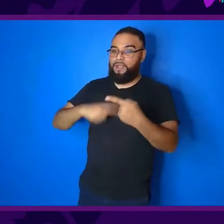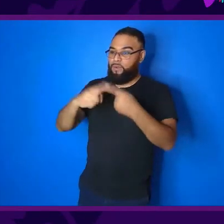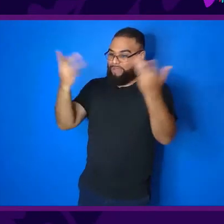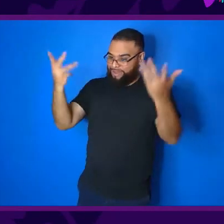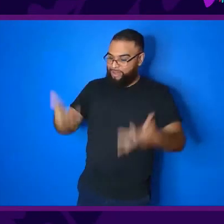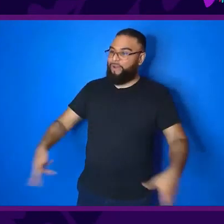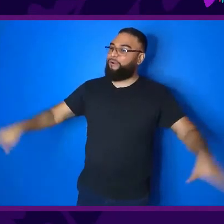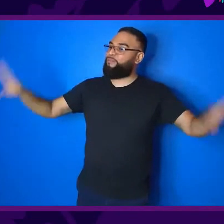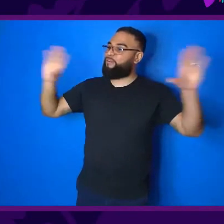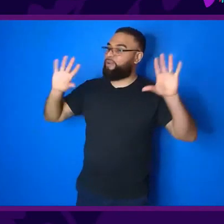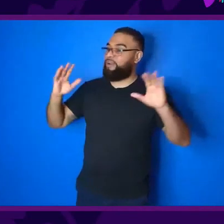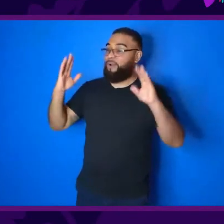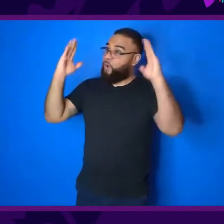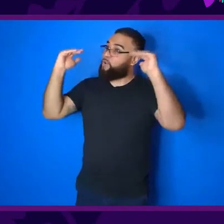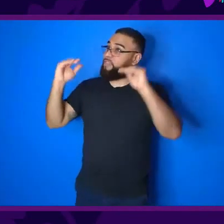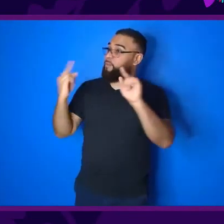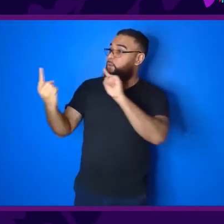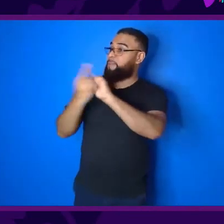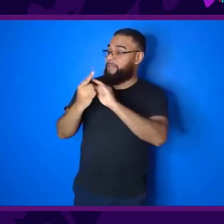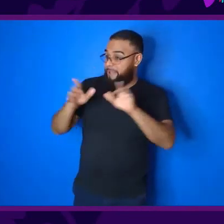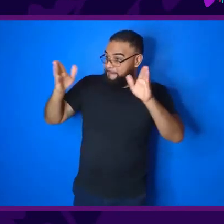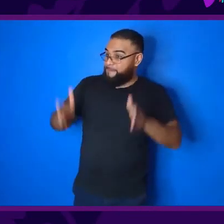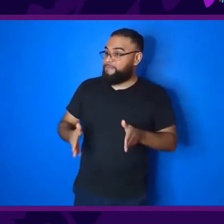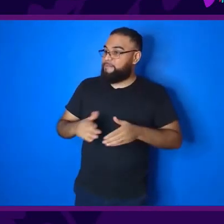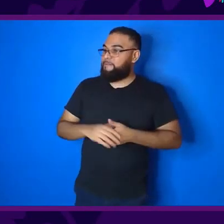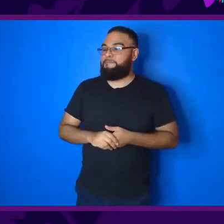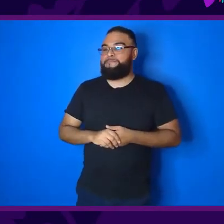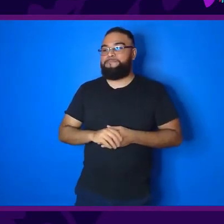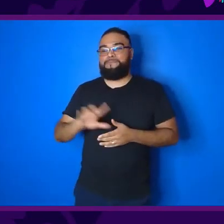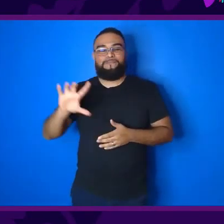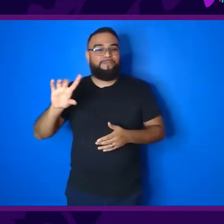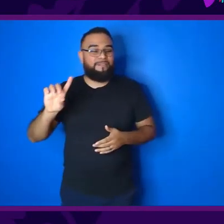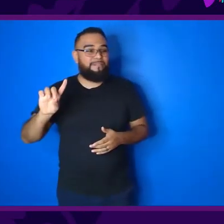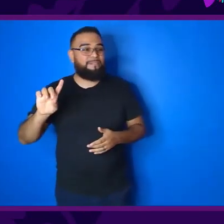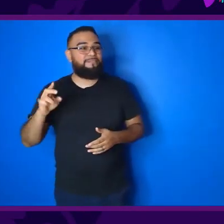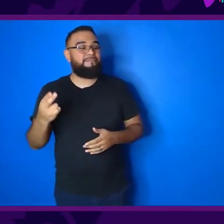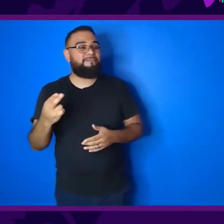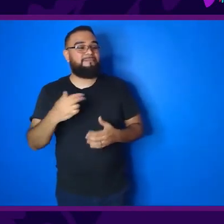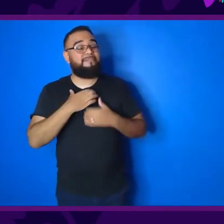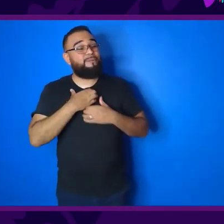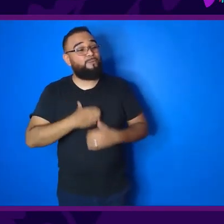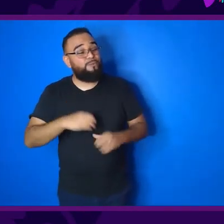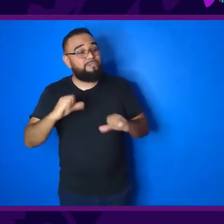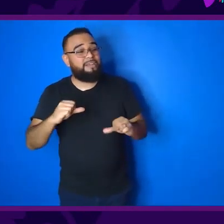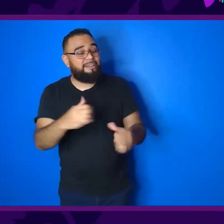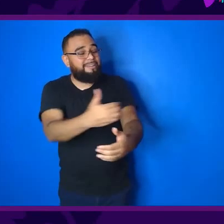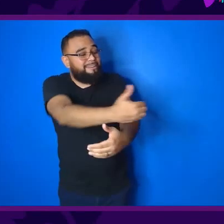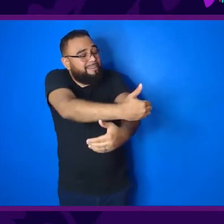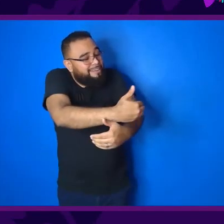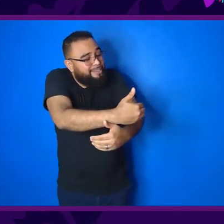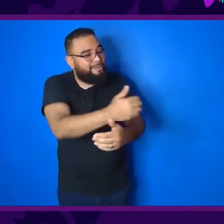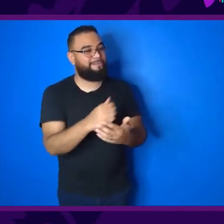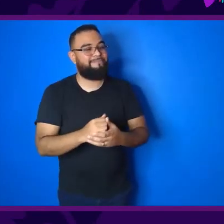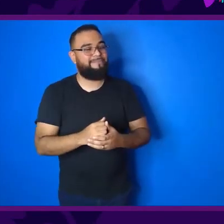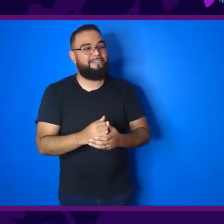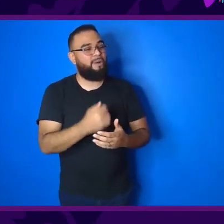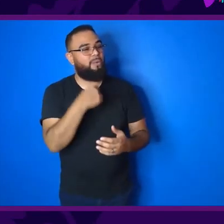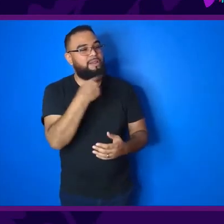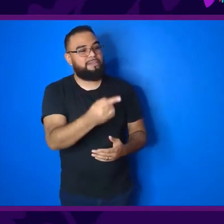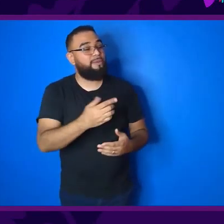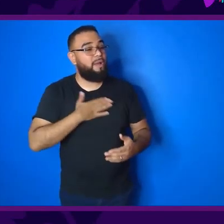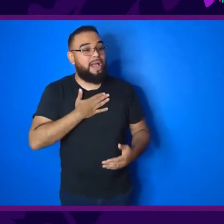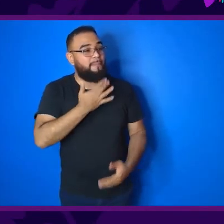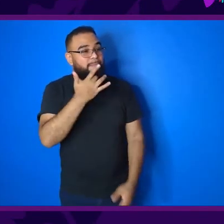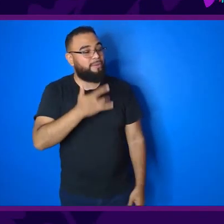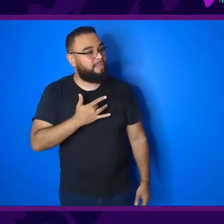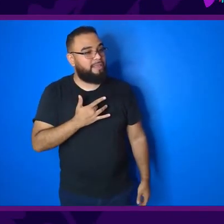okay? And Dolores, dearest Dolores, I wish I could hug you. I just want to say happy birthday. I'm so grateful to